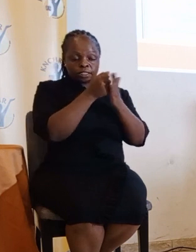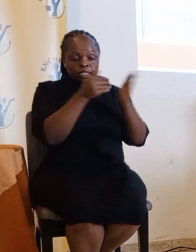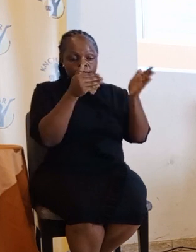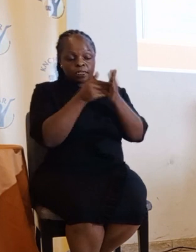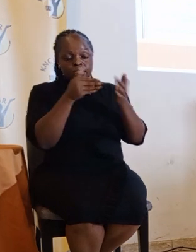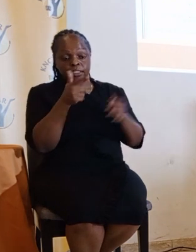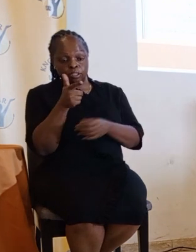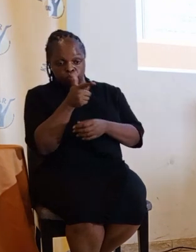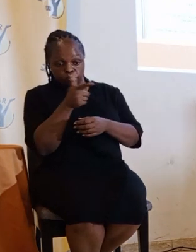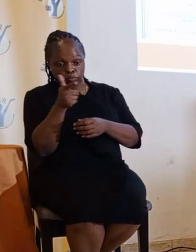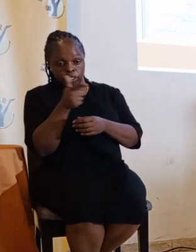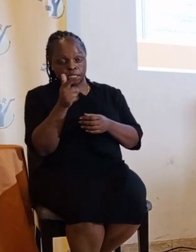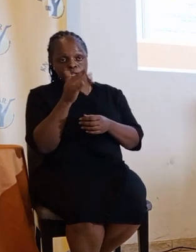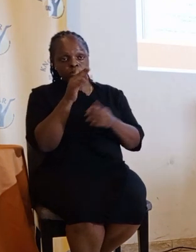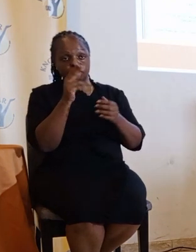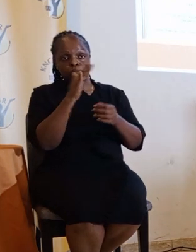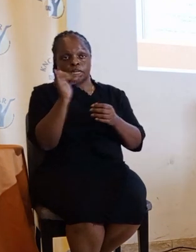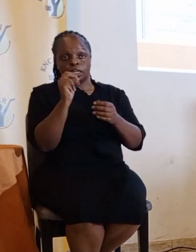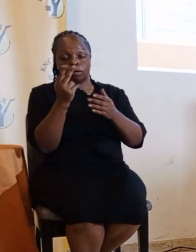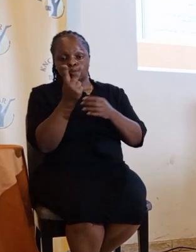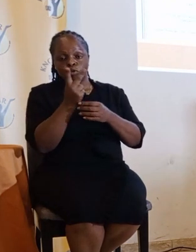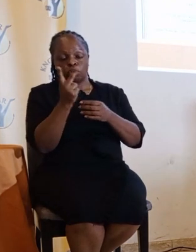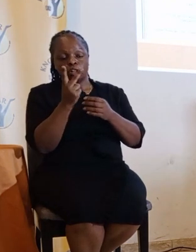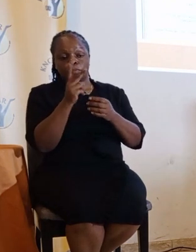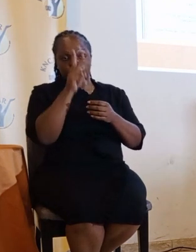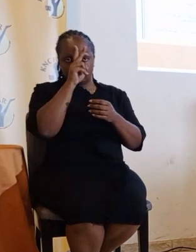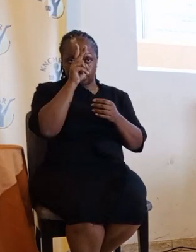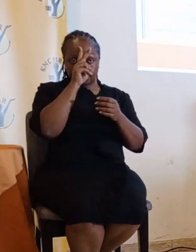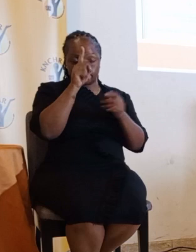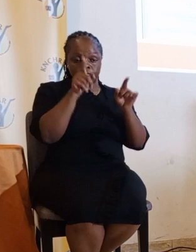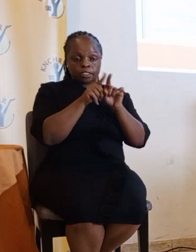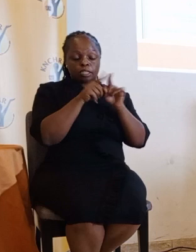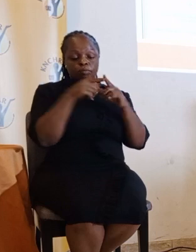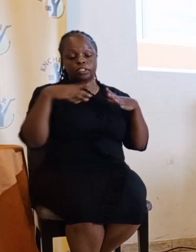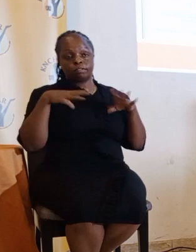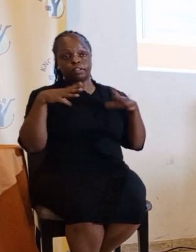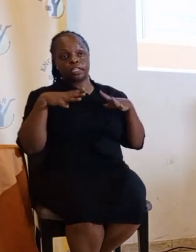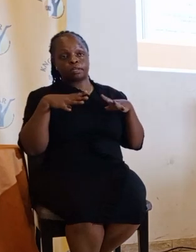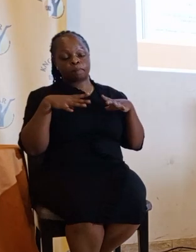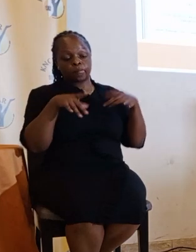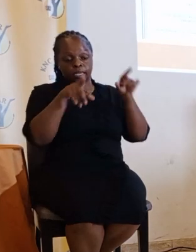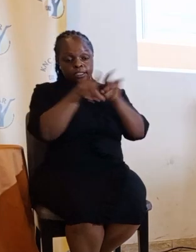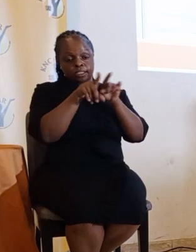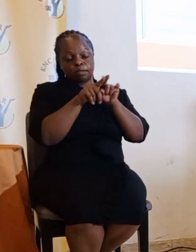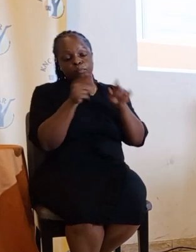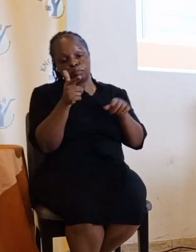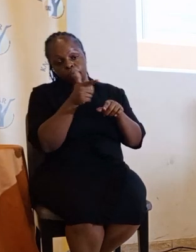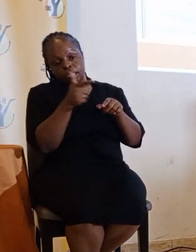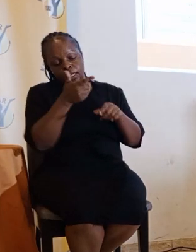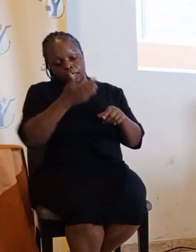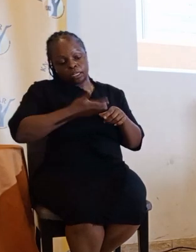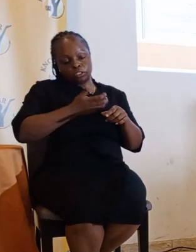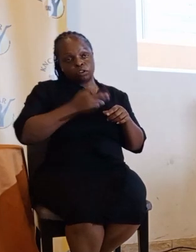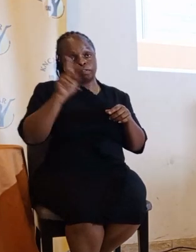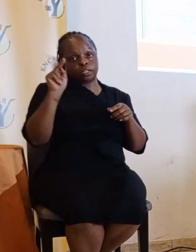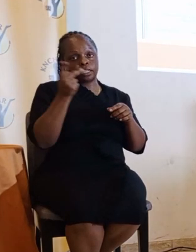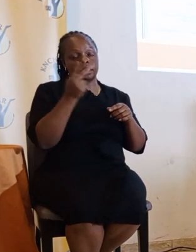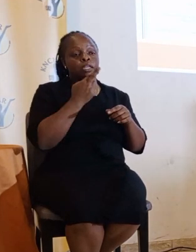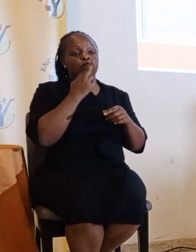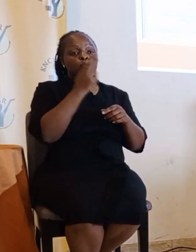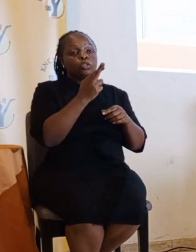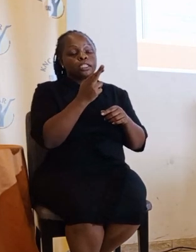personnel by both police officers and civilians. Likewise, the Media Council of Kenya reported